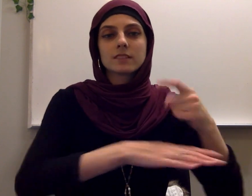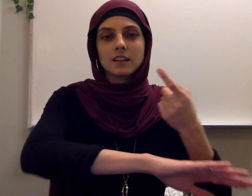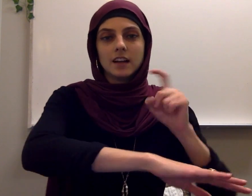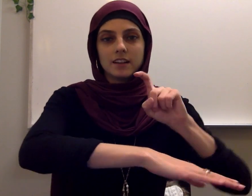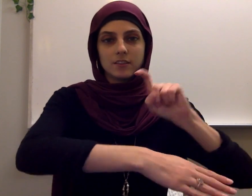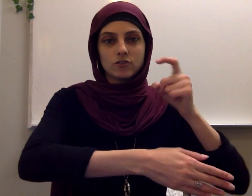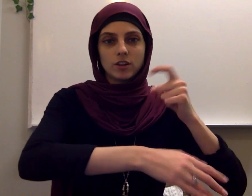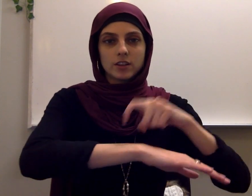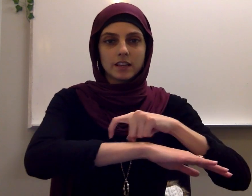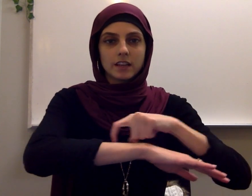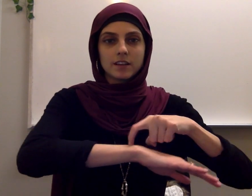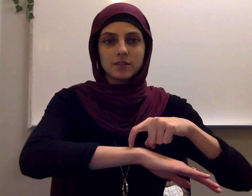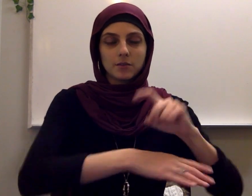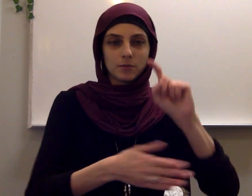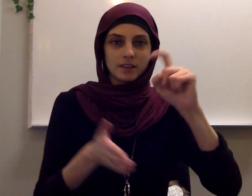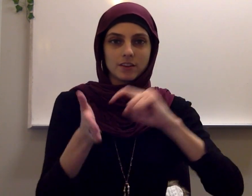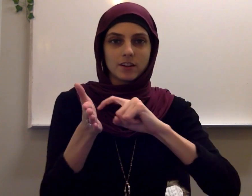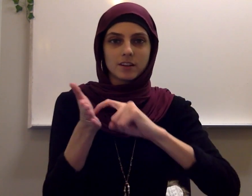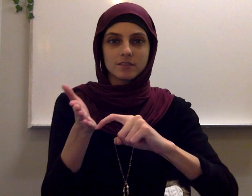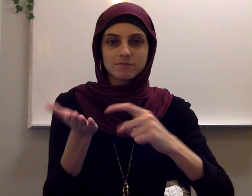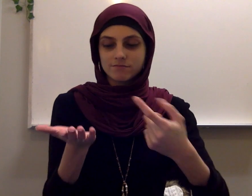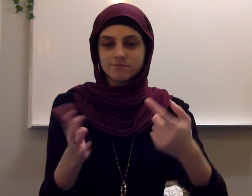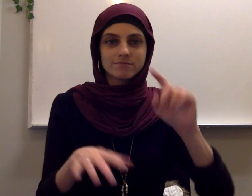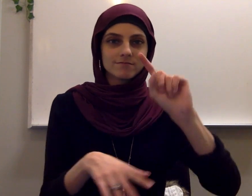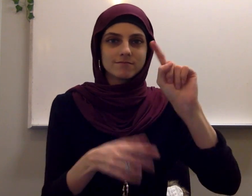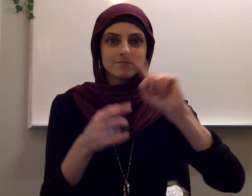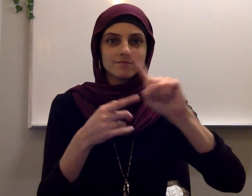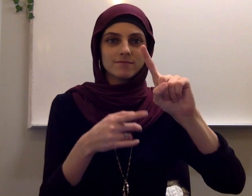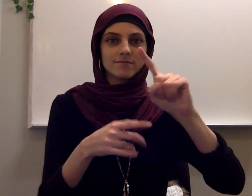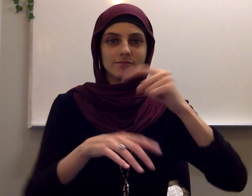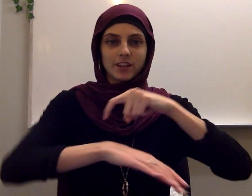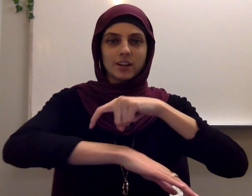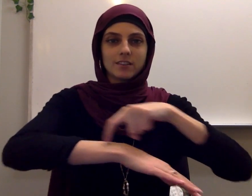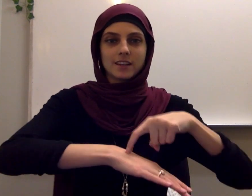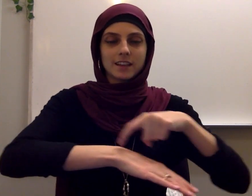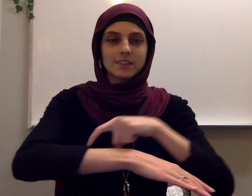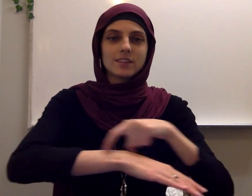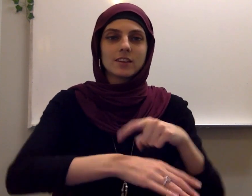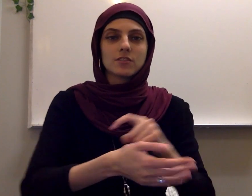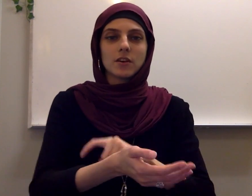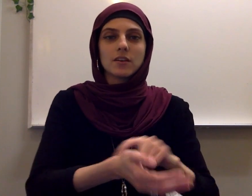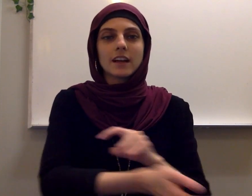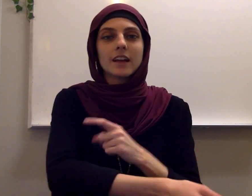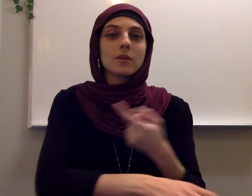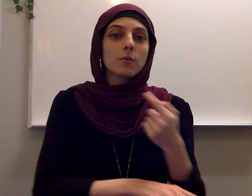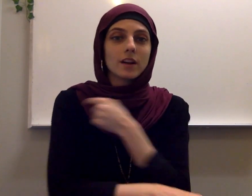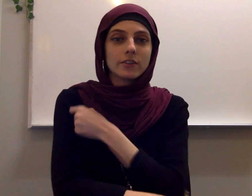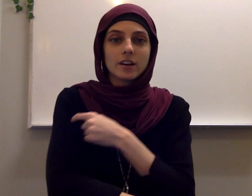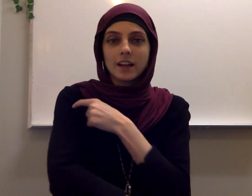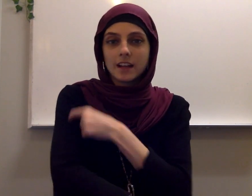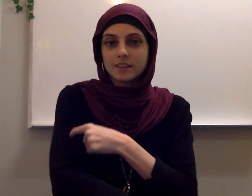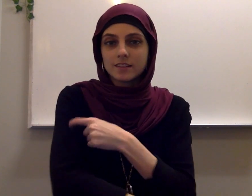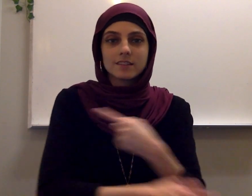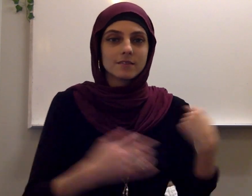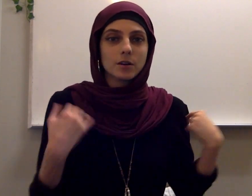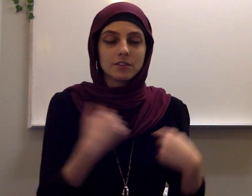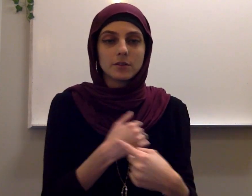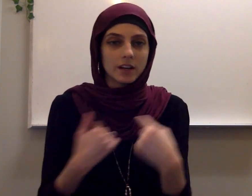Cut is generally with your finger like this. So again, wherever it is, wherever you cut